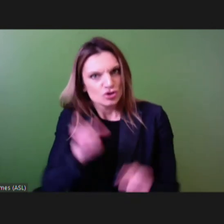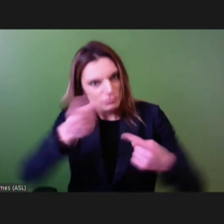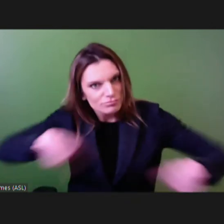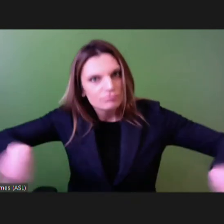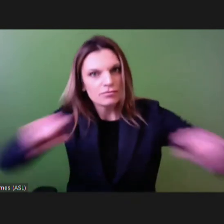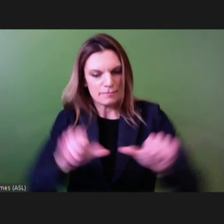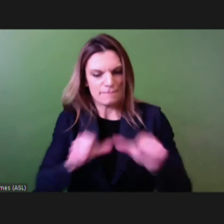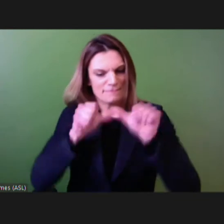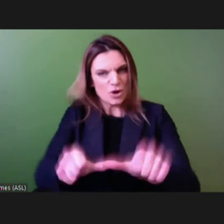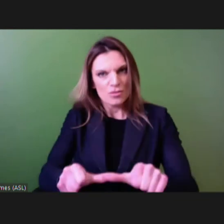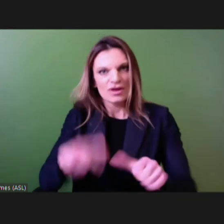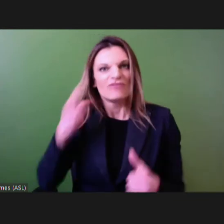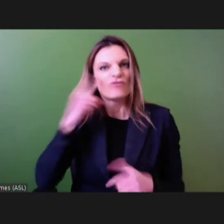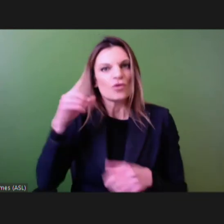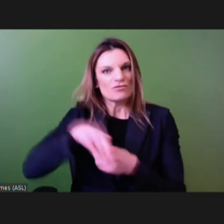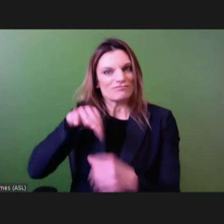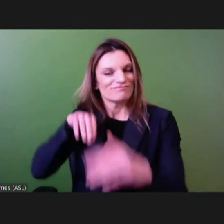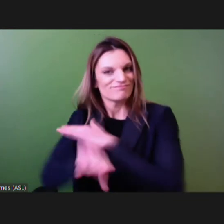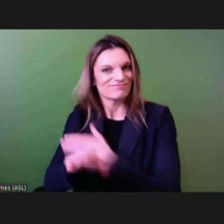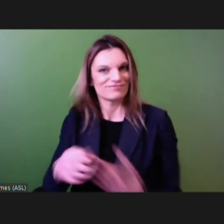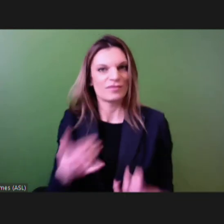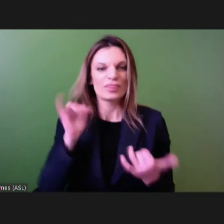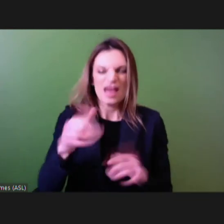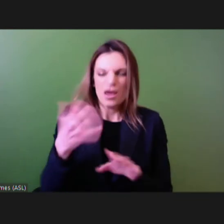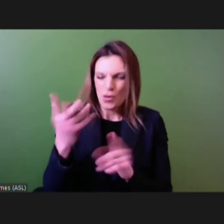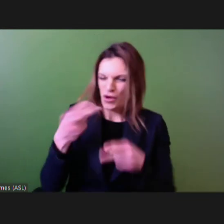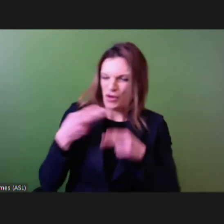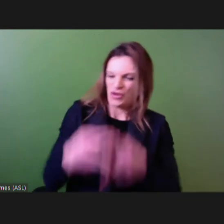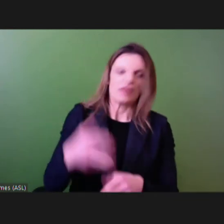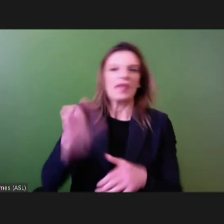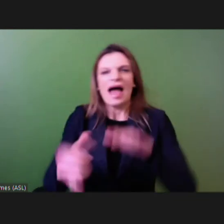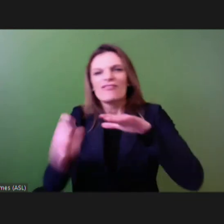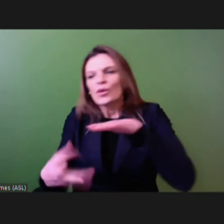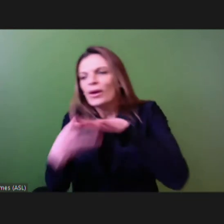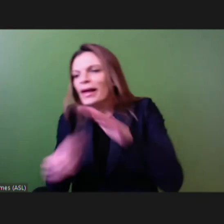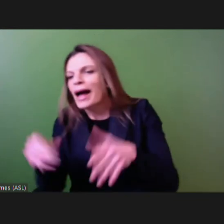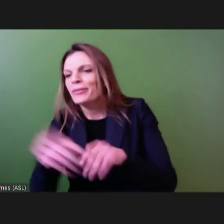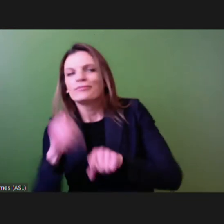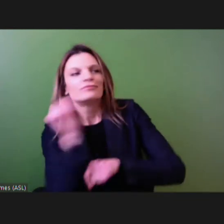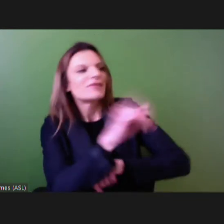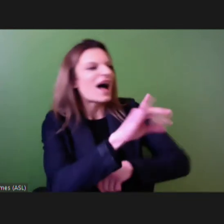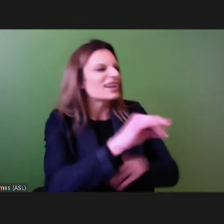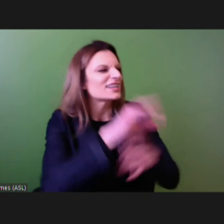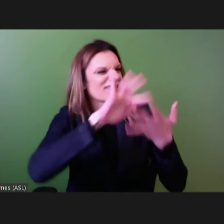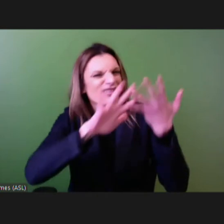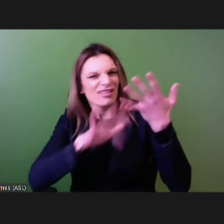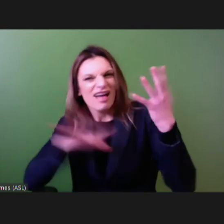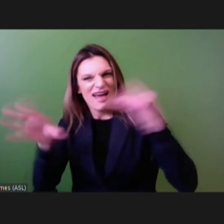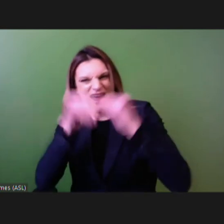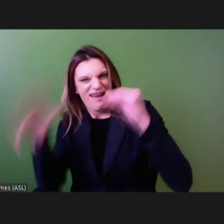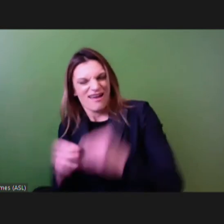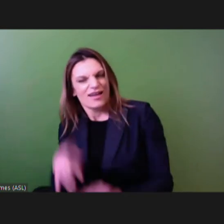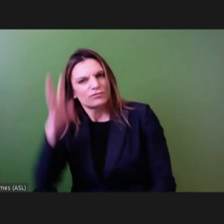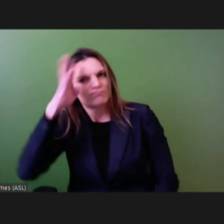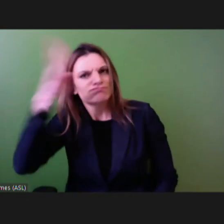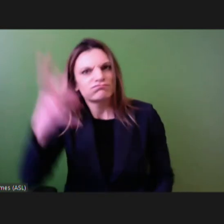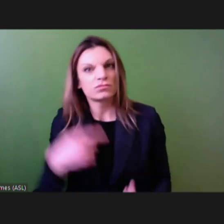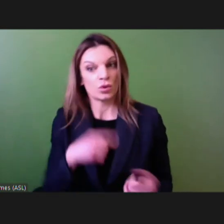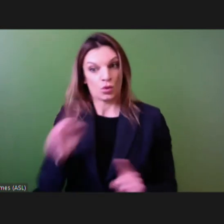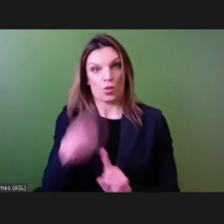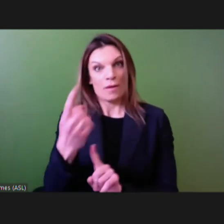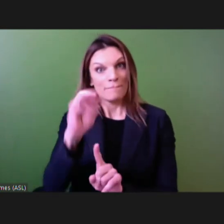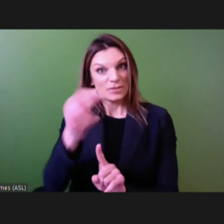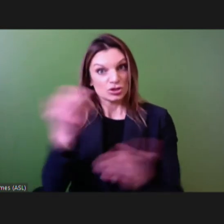law. We need to take away the preclearances that allow states like Georgia and other states to do this. This is not just a Michigan problem. 43